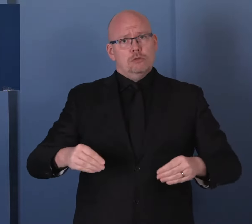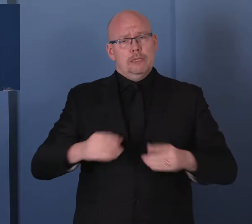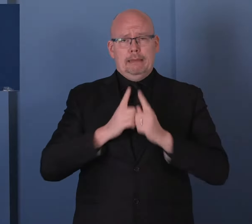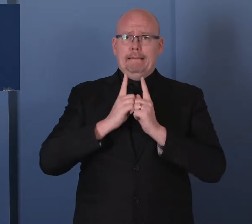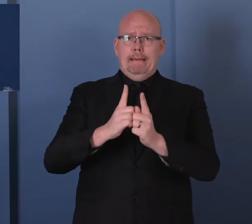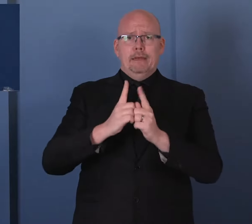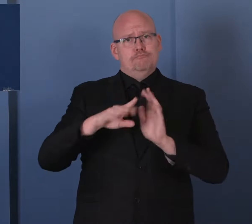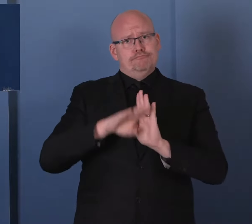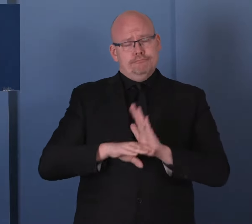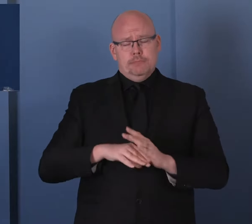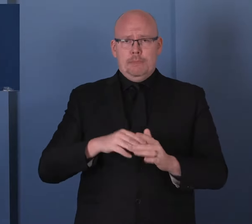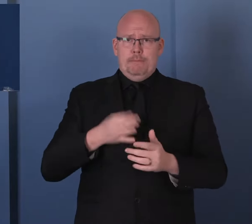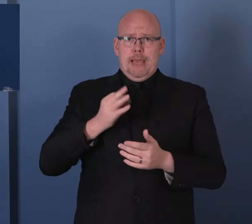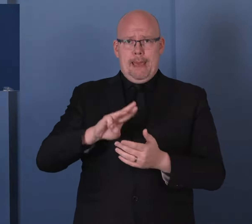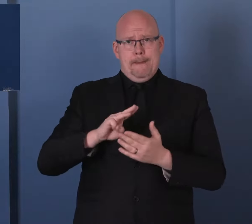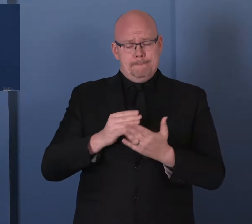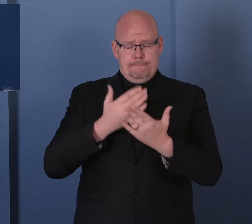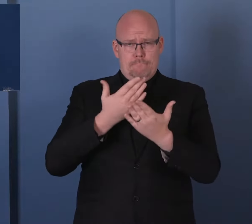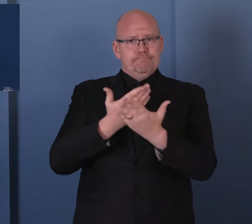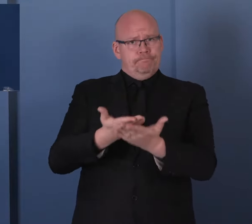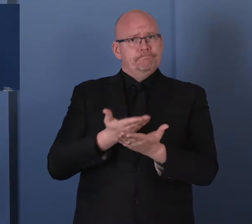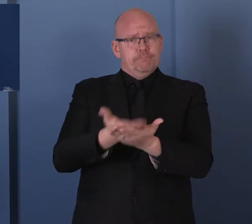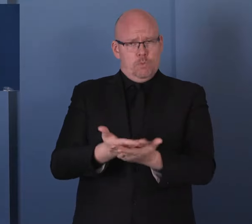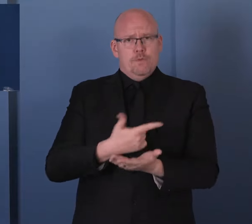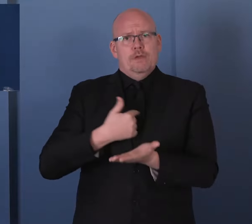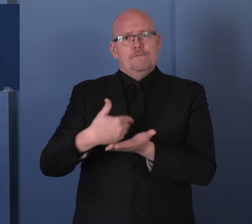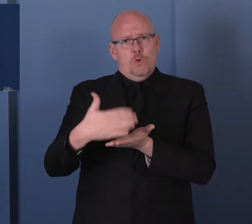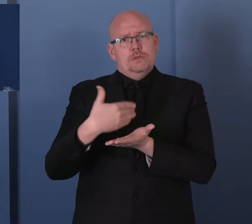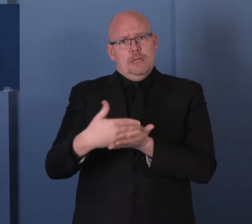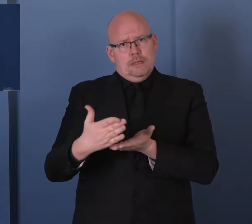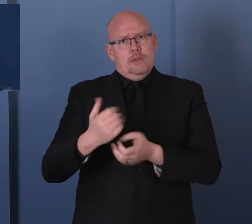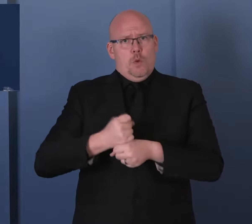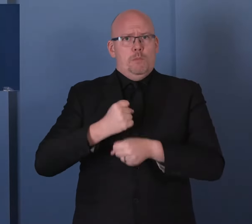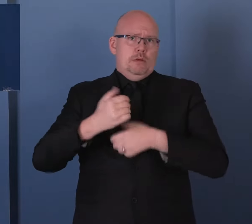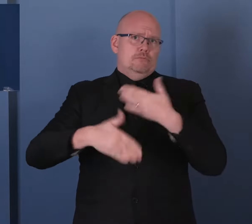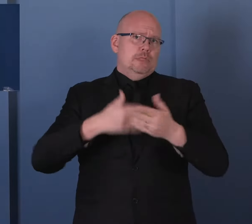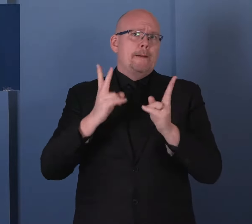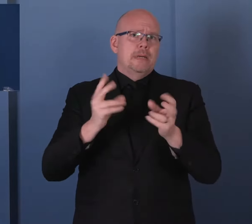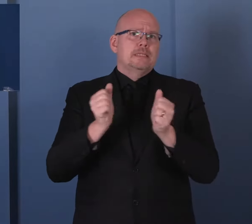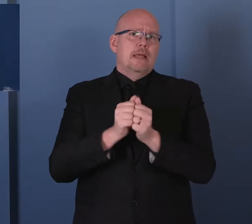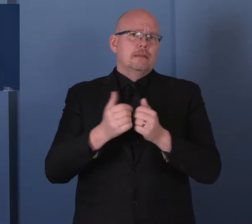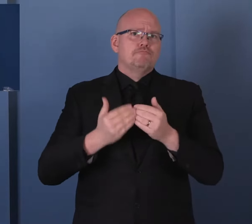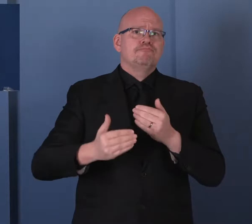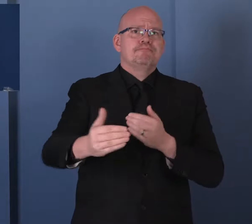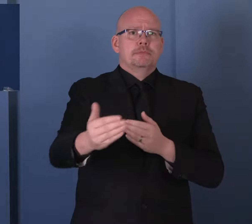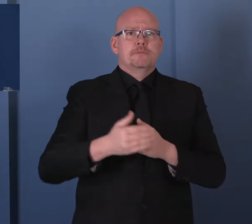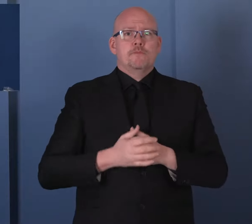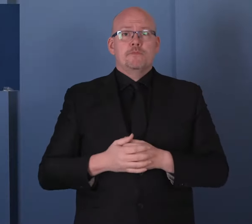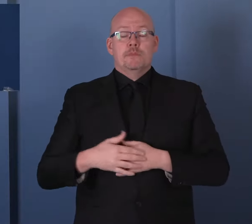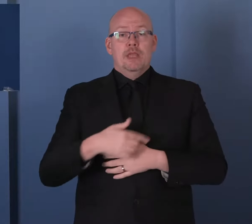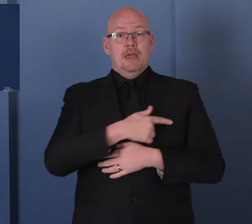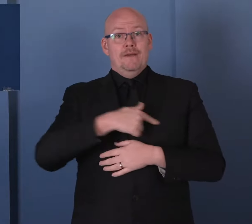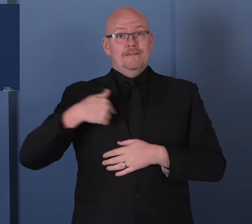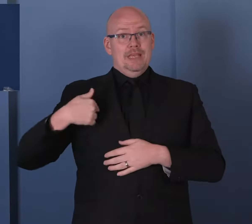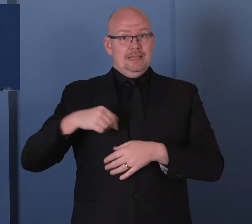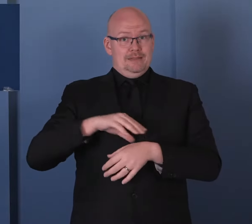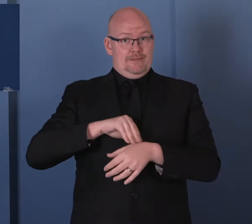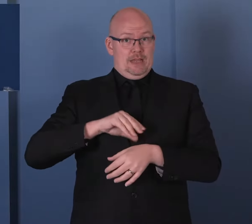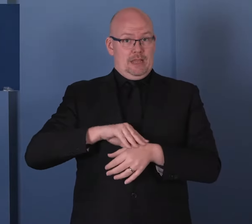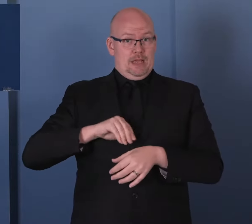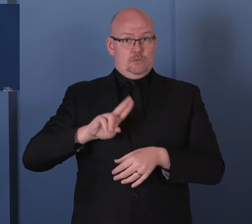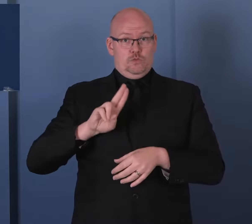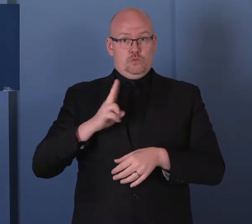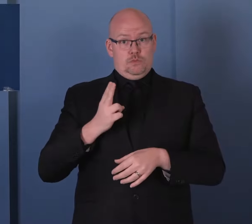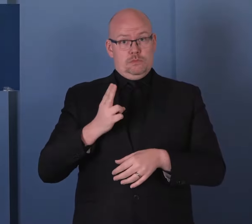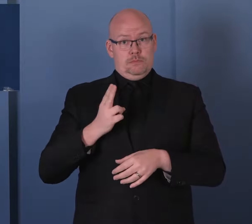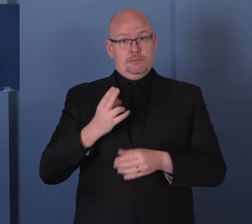memorandum, and we will continue to implement it right now. In Sweden's case, on this